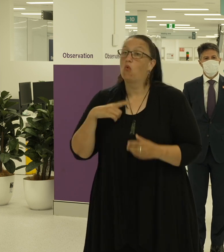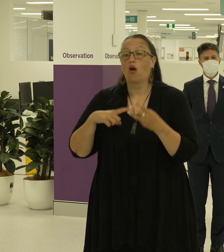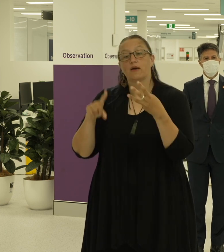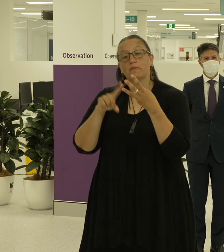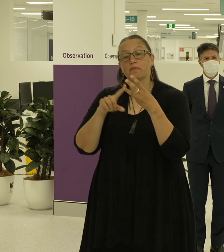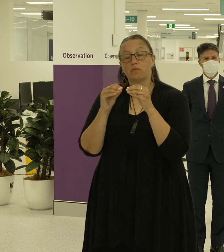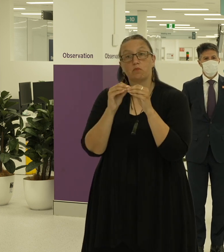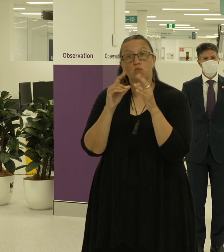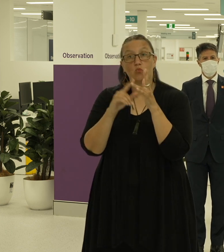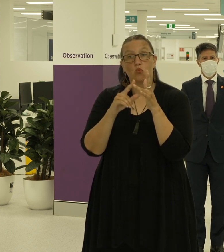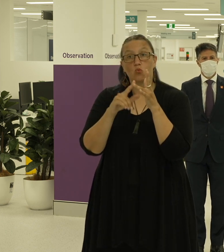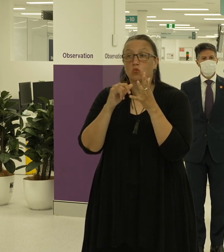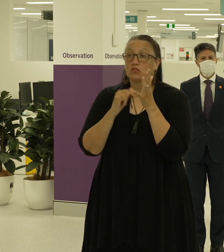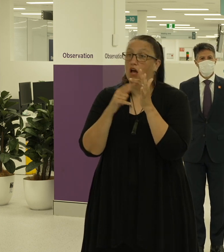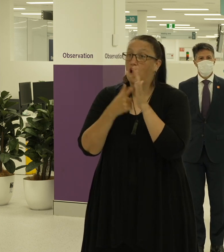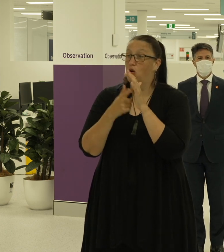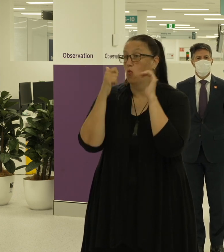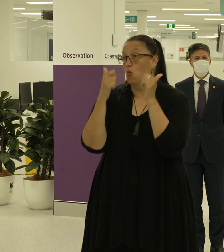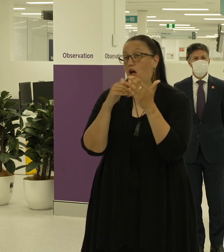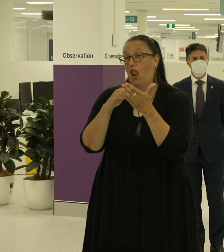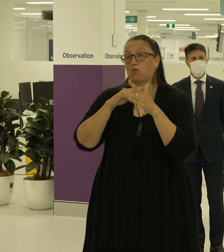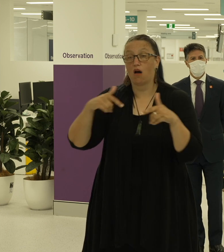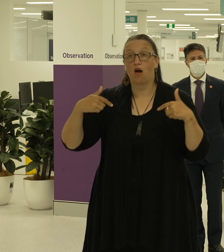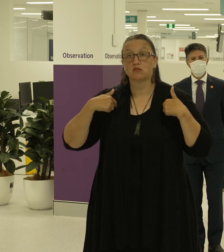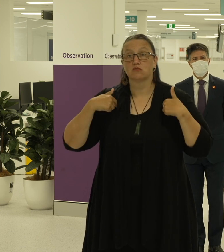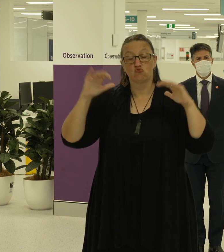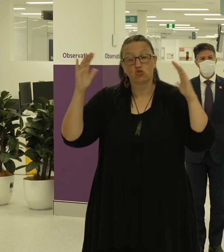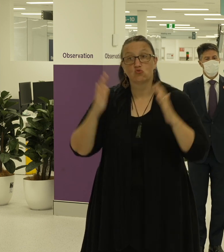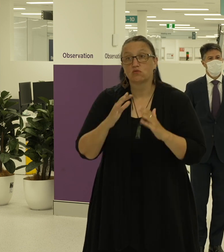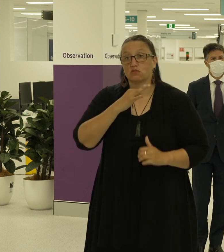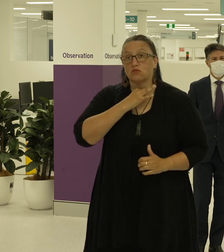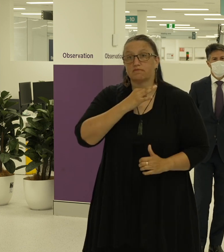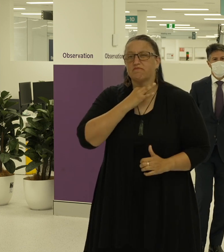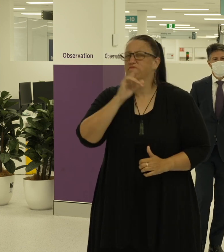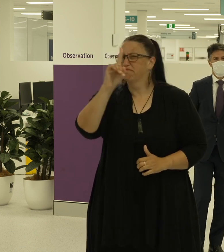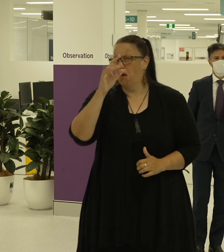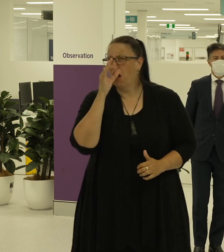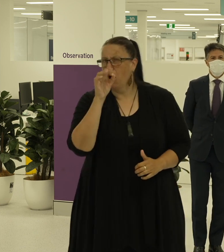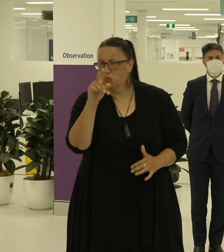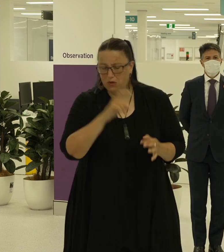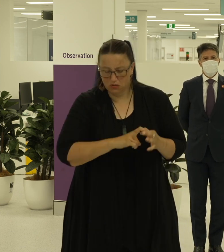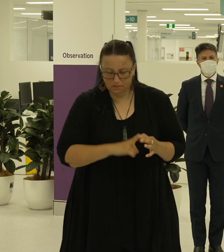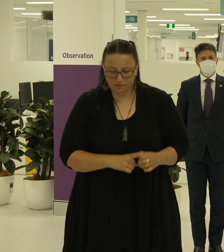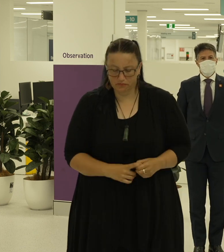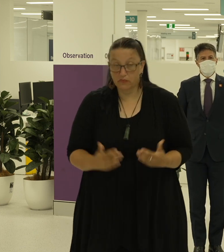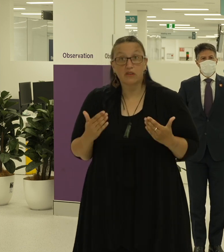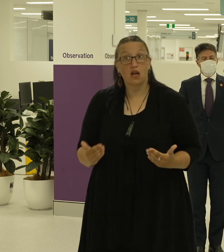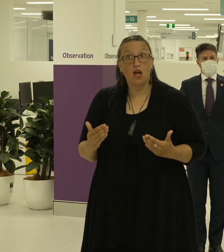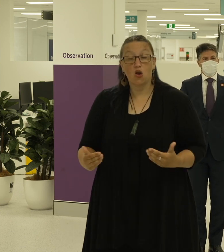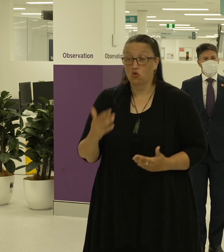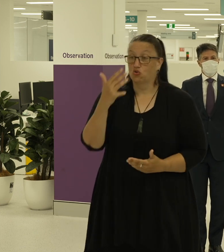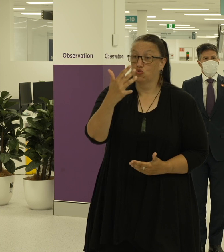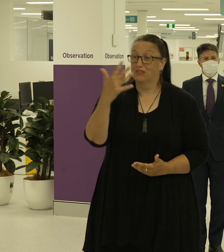pandemic. So the question in my mind is, if we have almost 95% of people in New South Wales double